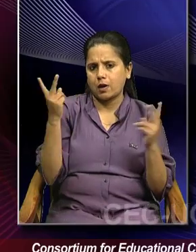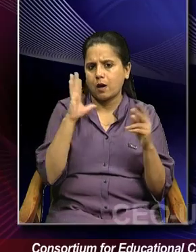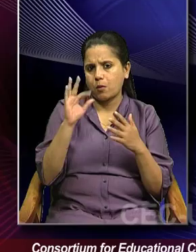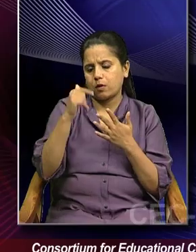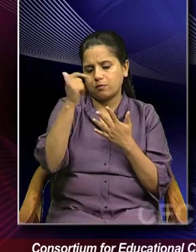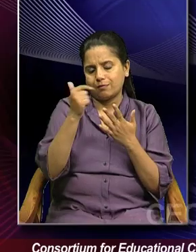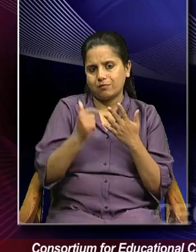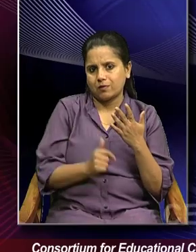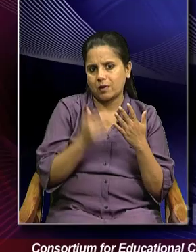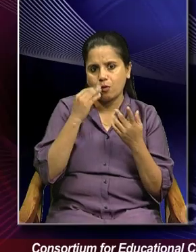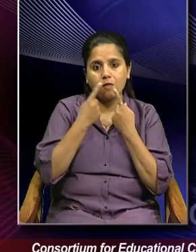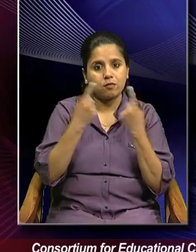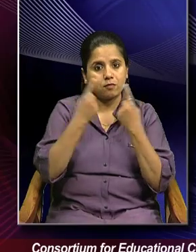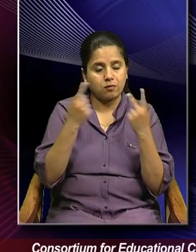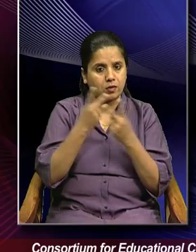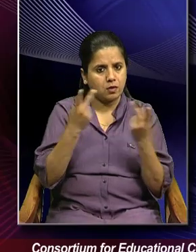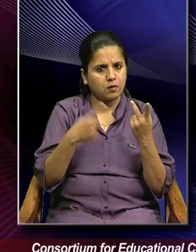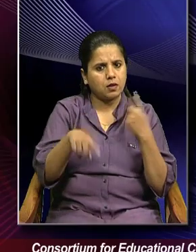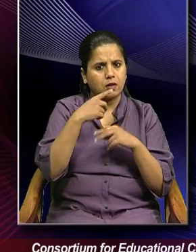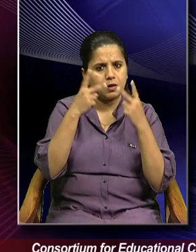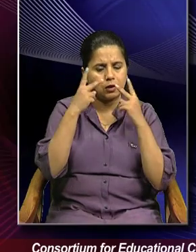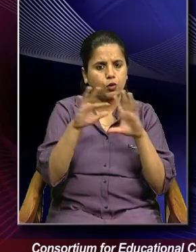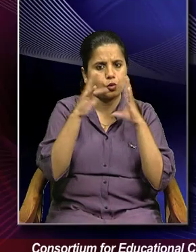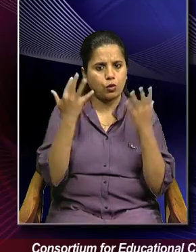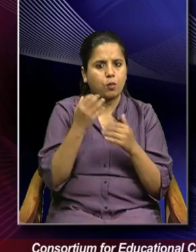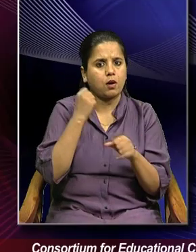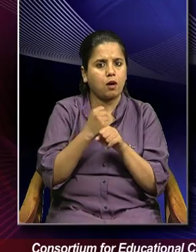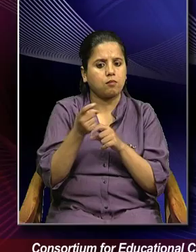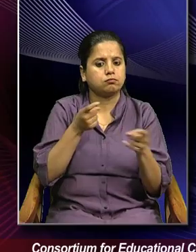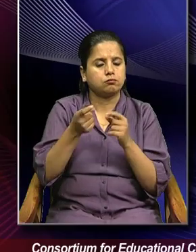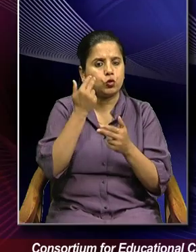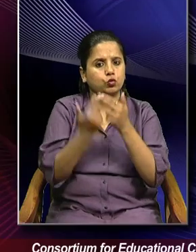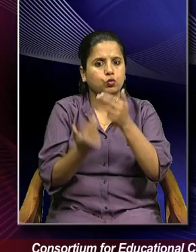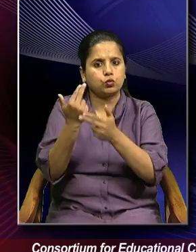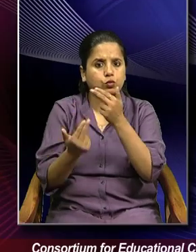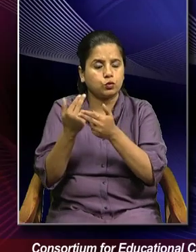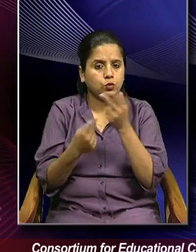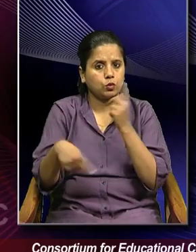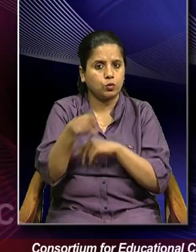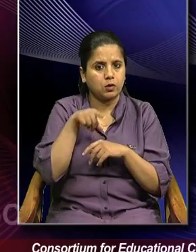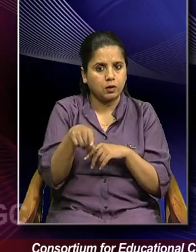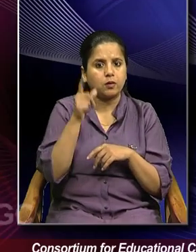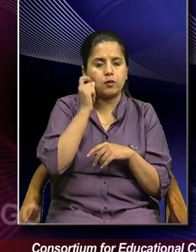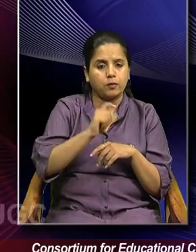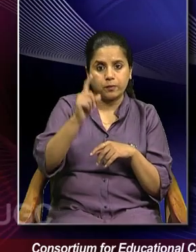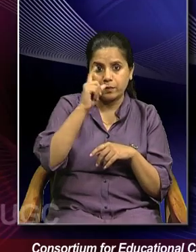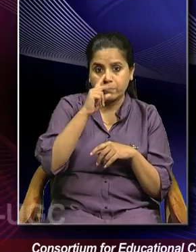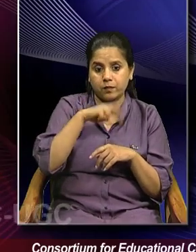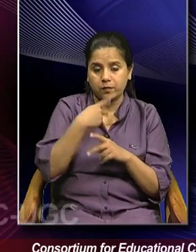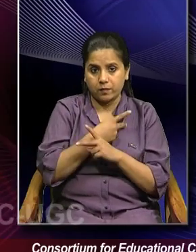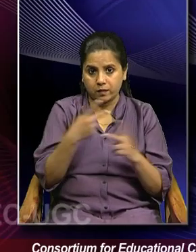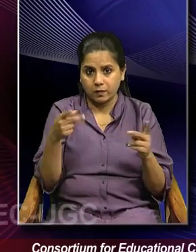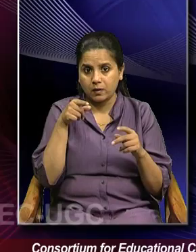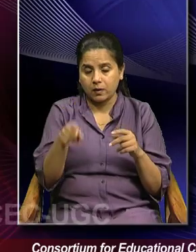all this important declaration, when we look at the global governance narrative with reference to gender and development,